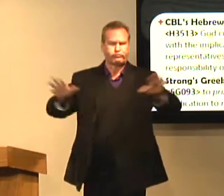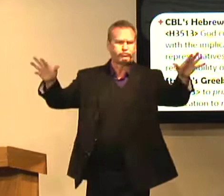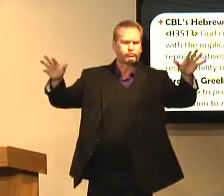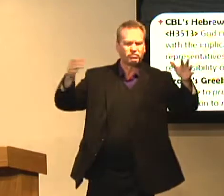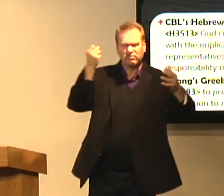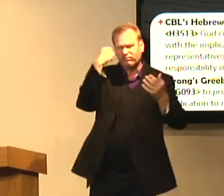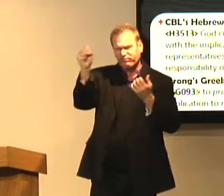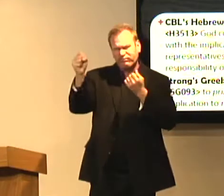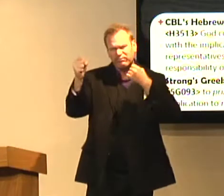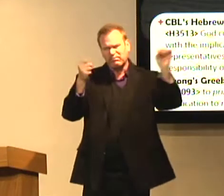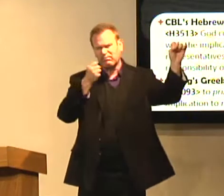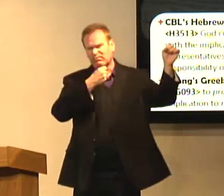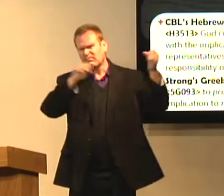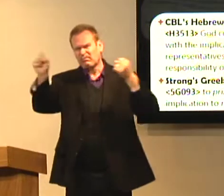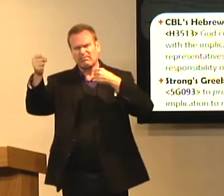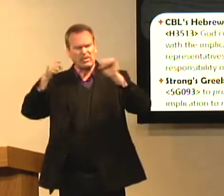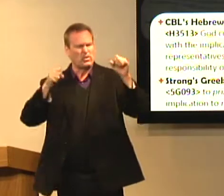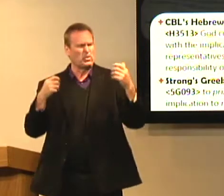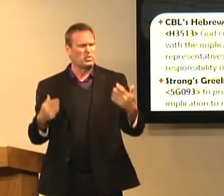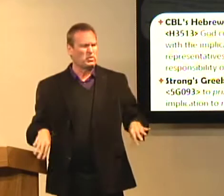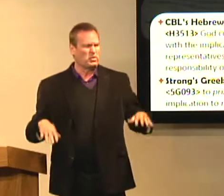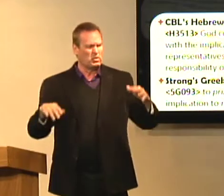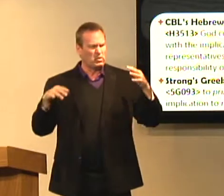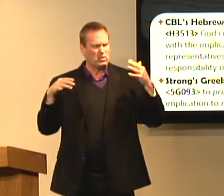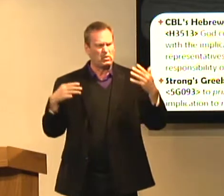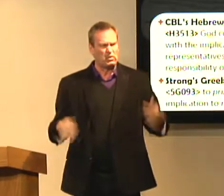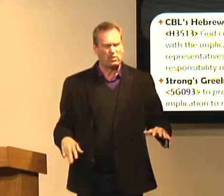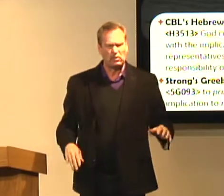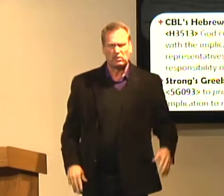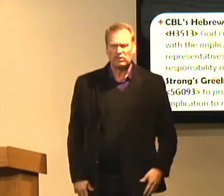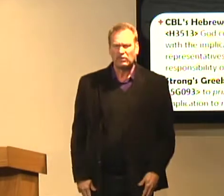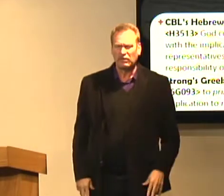as young as elementary school against their parents and not showing them respect.